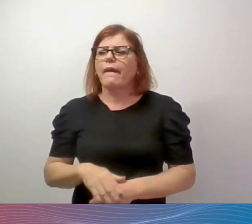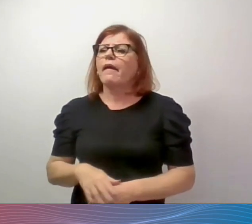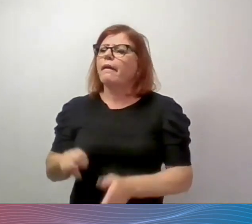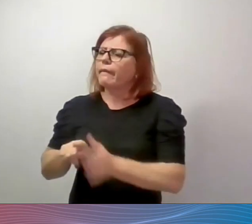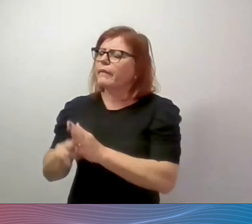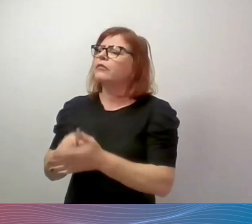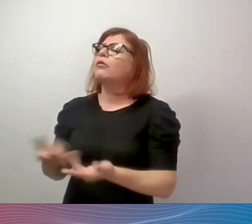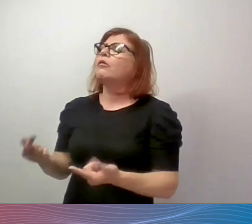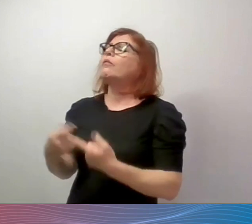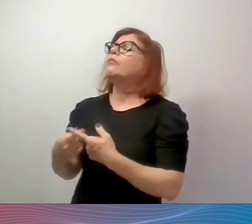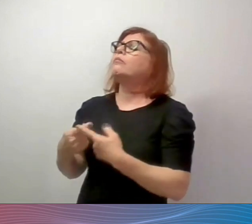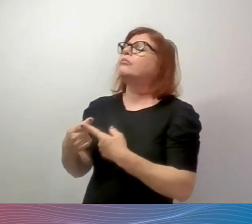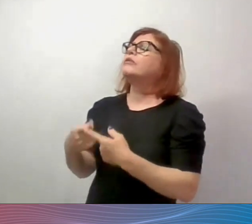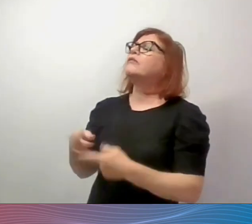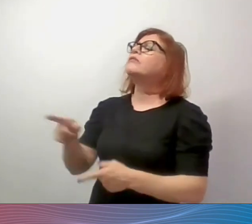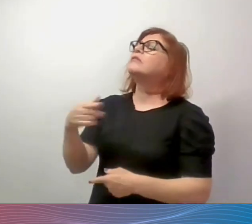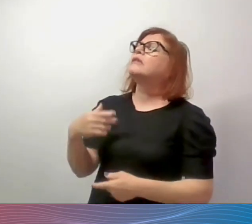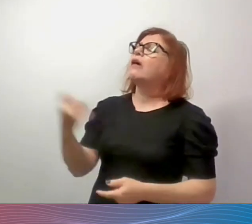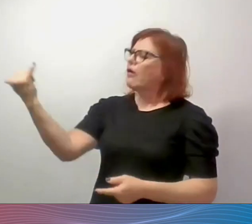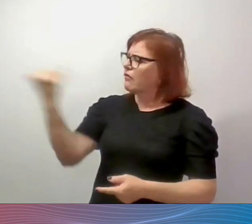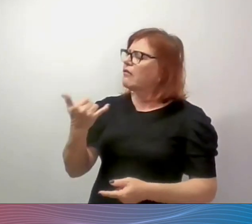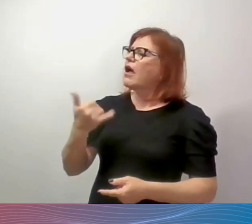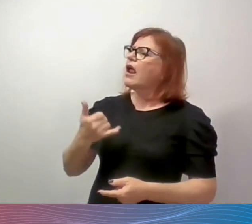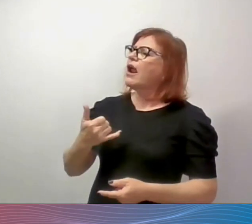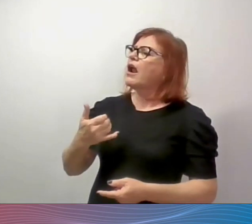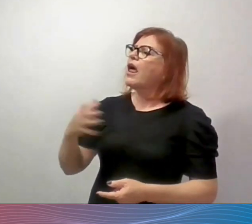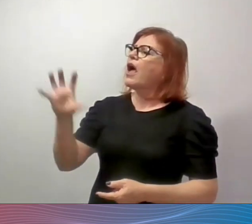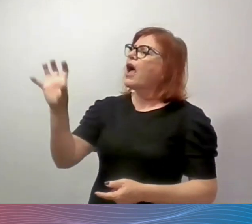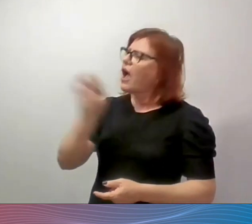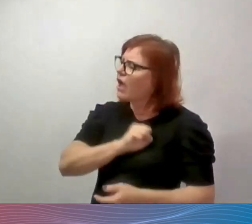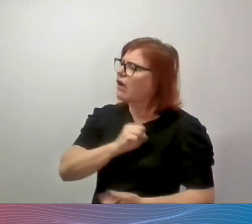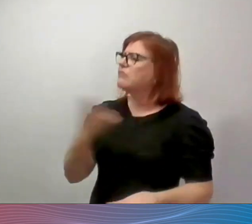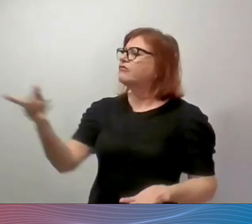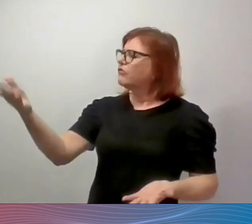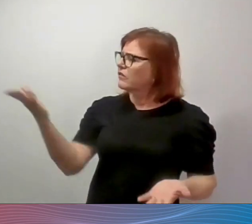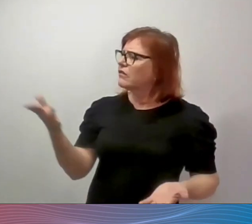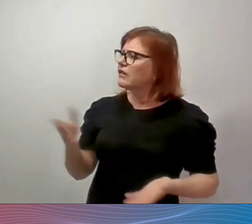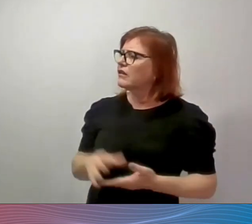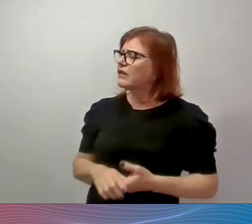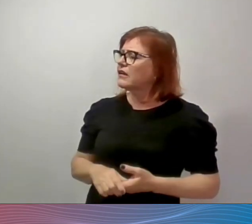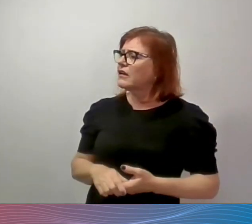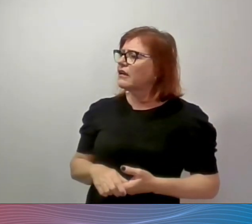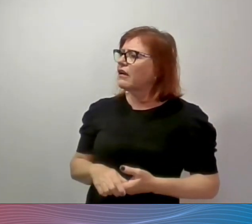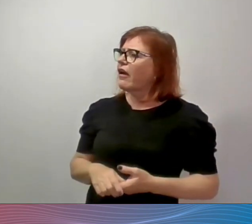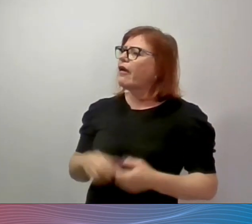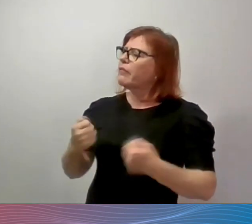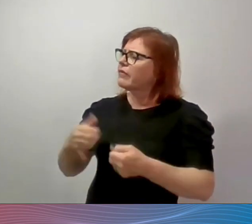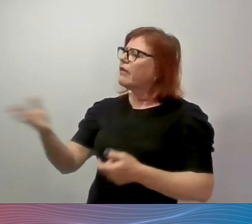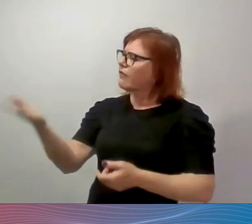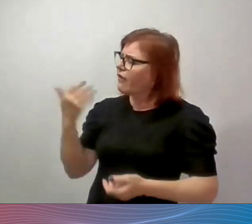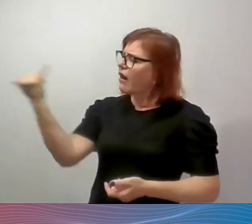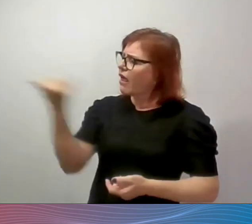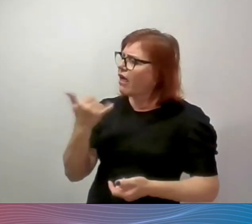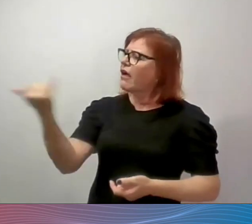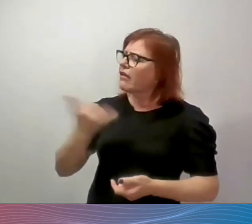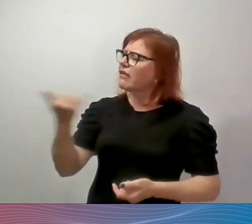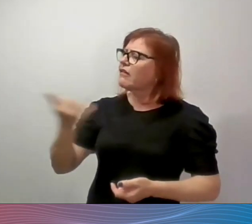fala. So say it, say it. Aí forçado, ah, tá, eu te amo. Then in a forced way, oh yeah, perhaps I